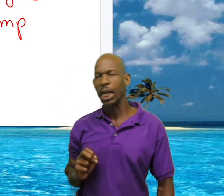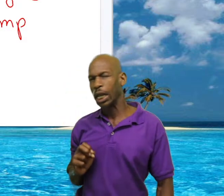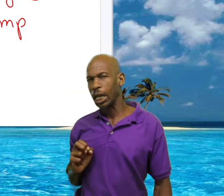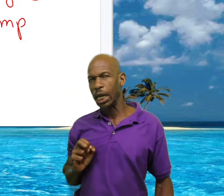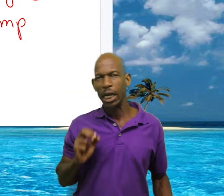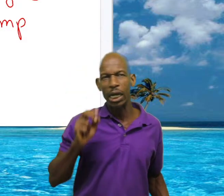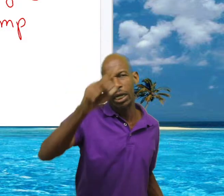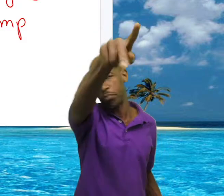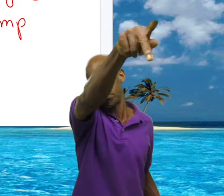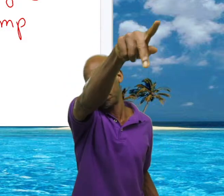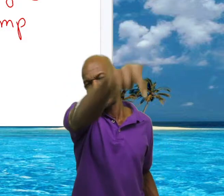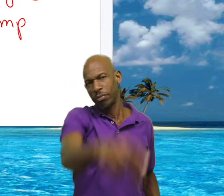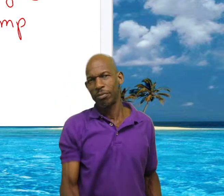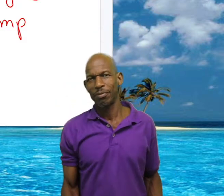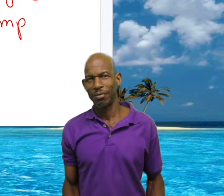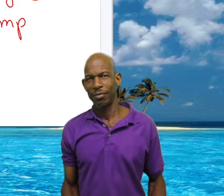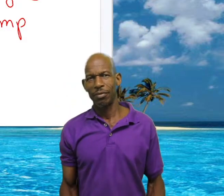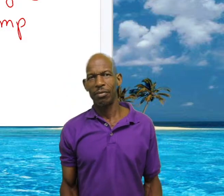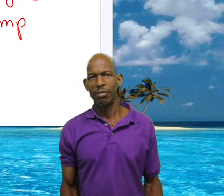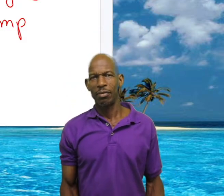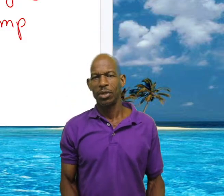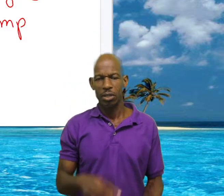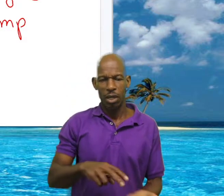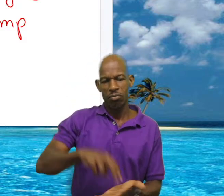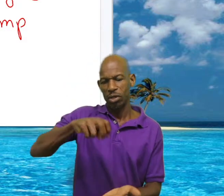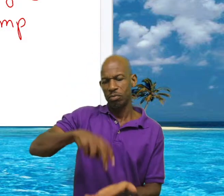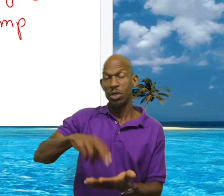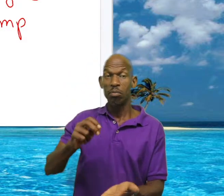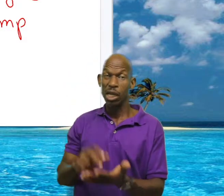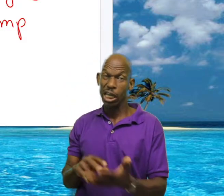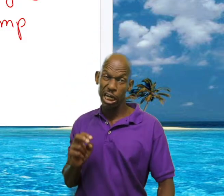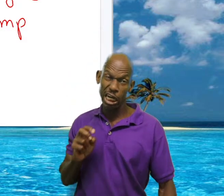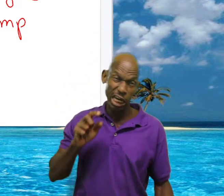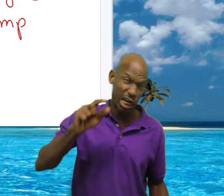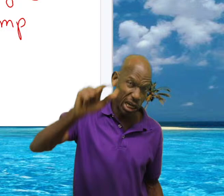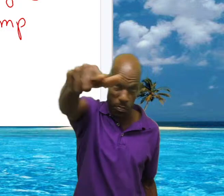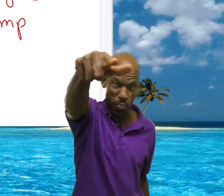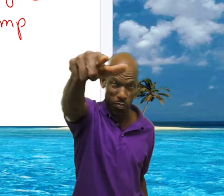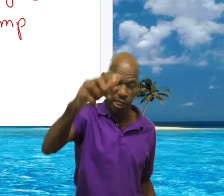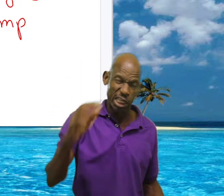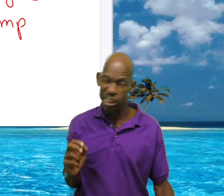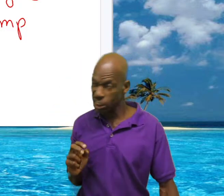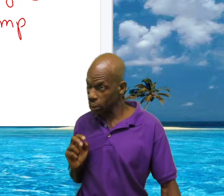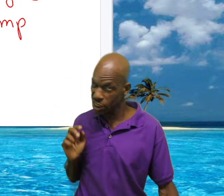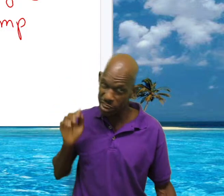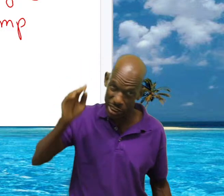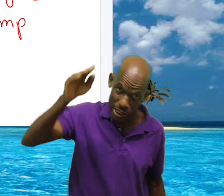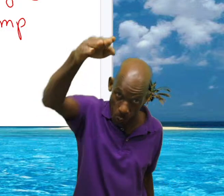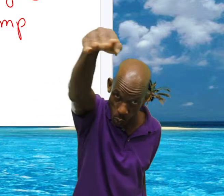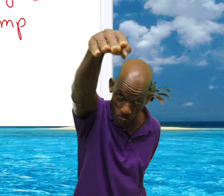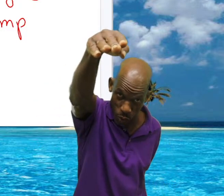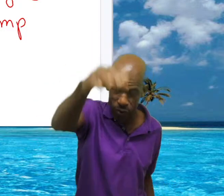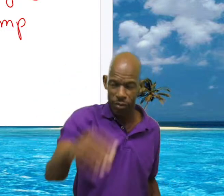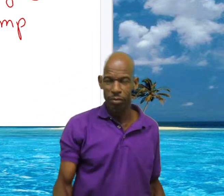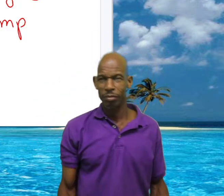So I leap. So I jump. That's another word meaning to jump. Okay?